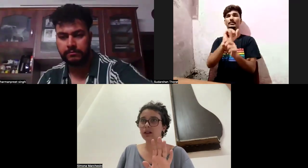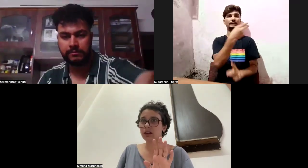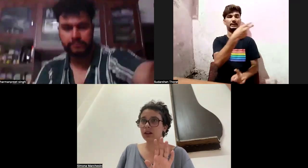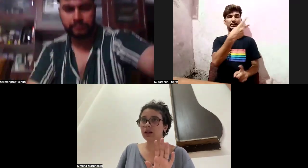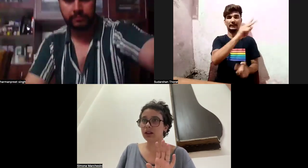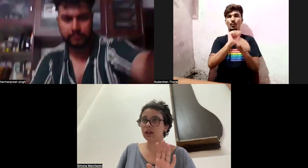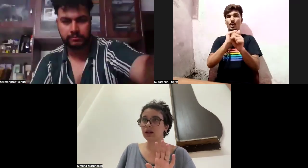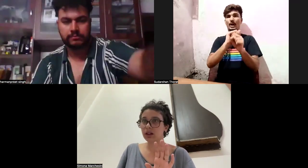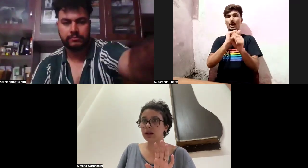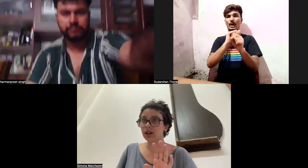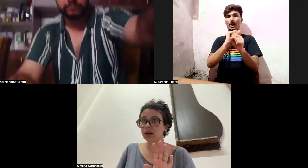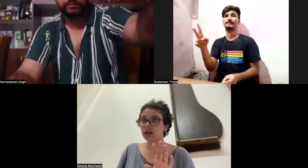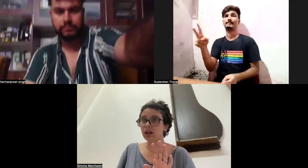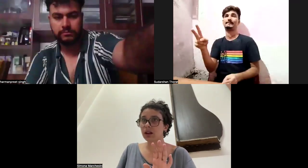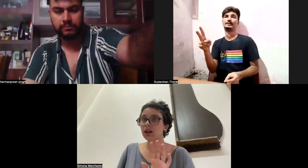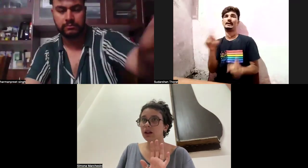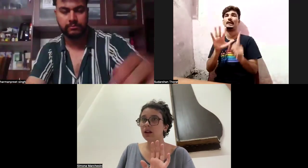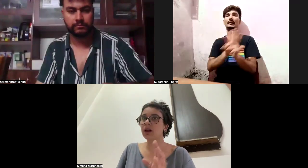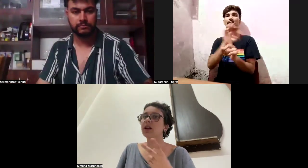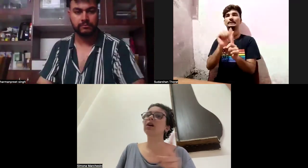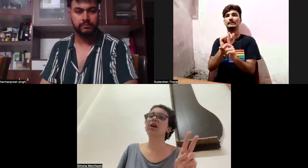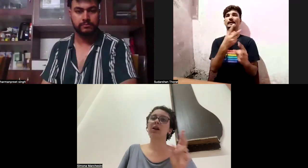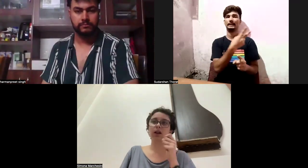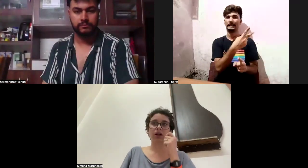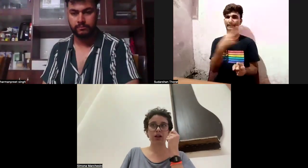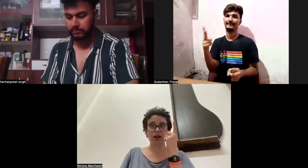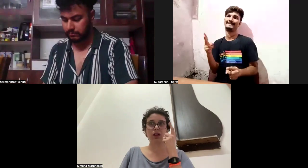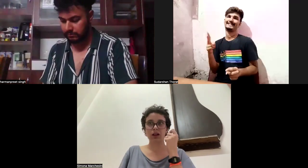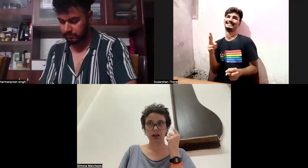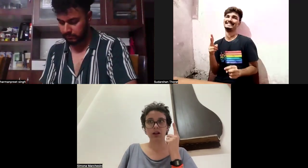to give blessings. But